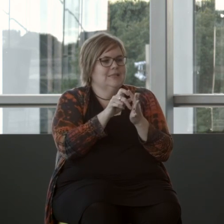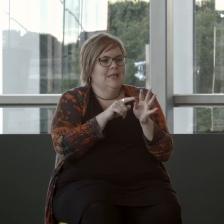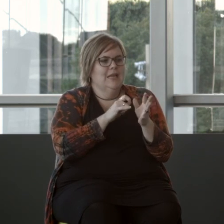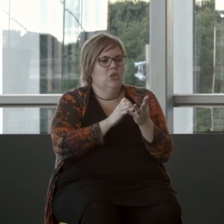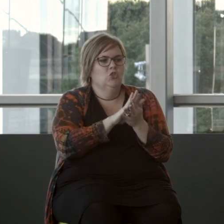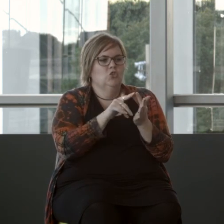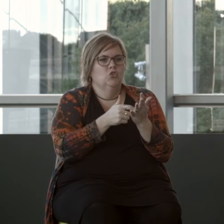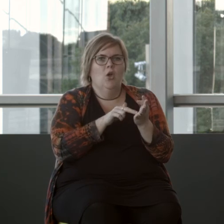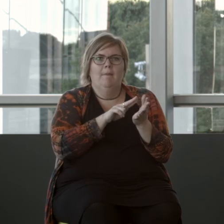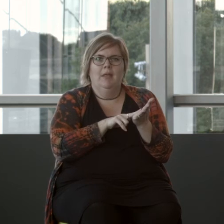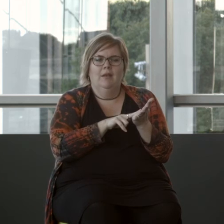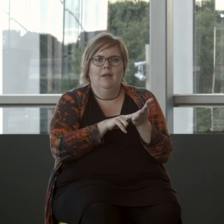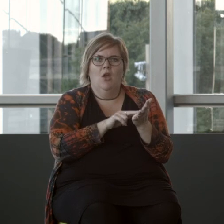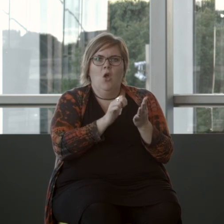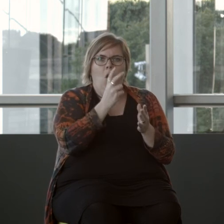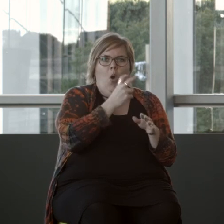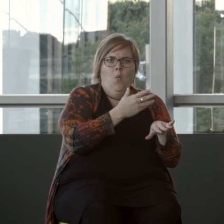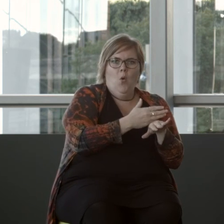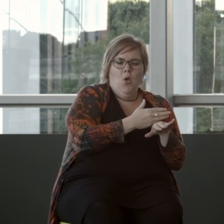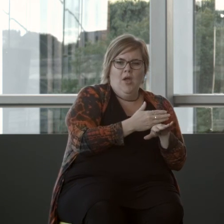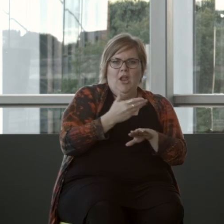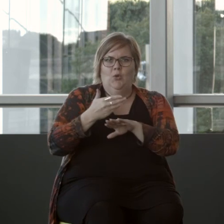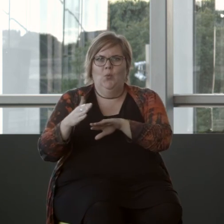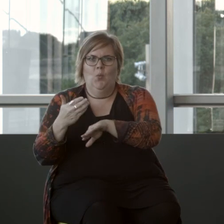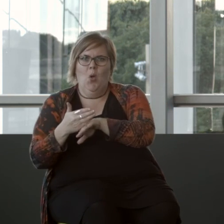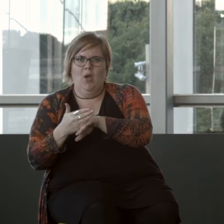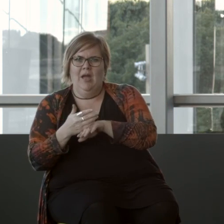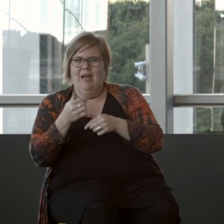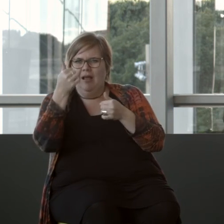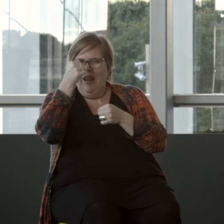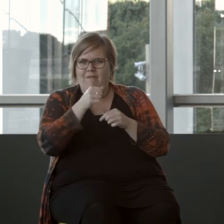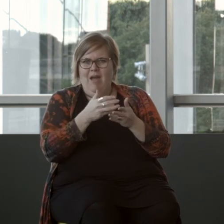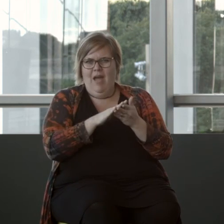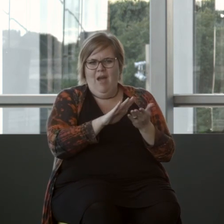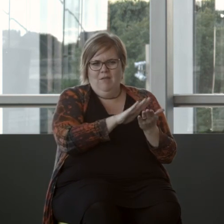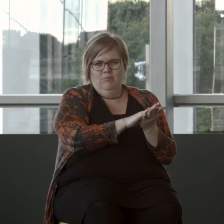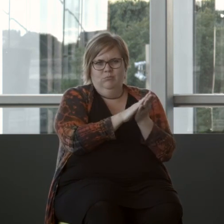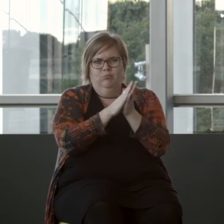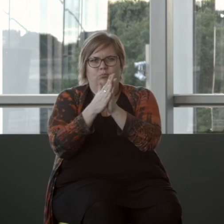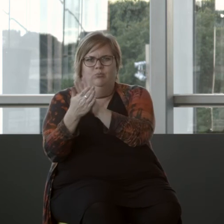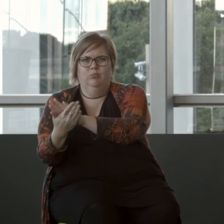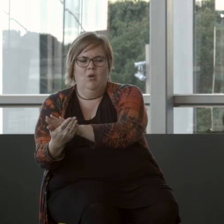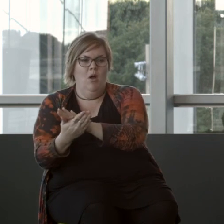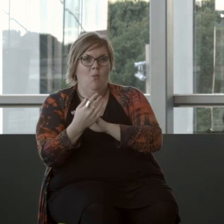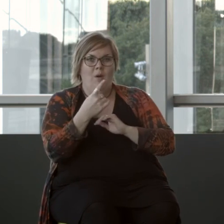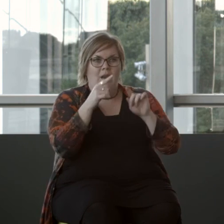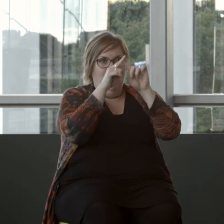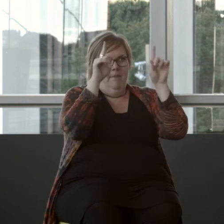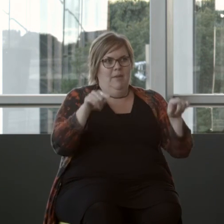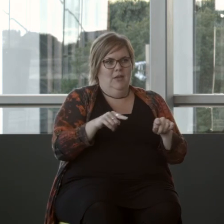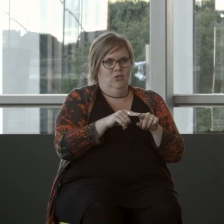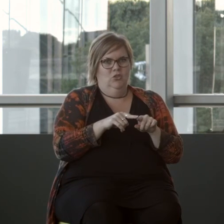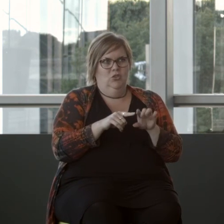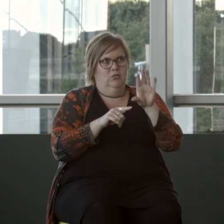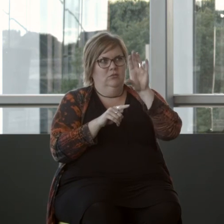older works and the new works. She does that so cleverly. You know, she just has a single image, and with that one image, she can speak about a